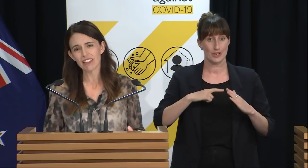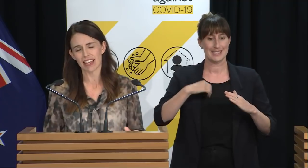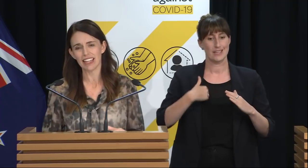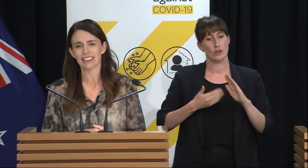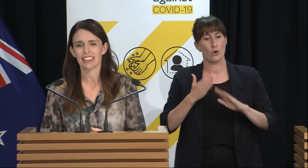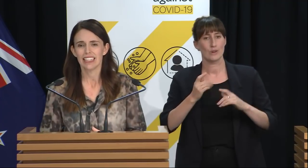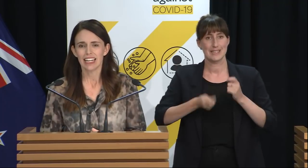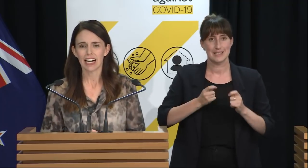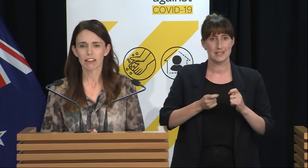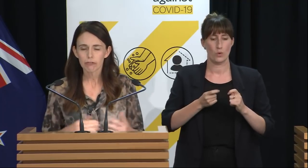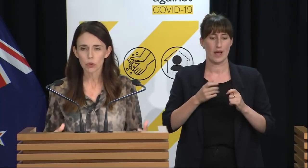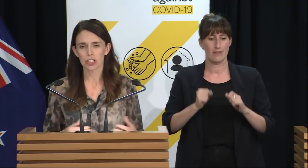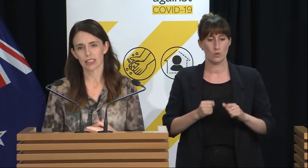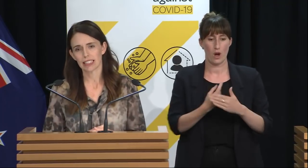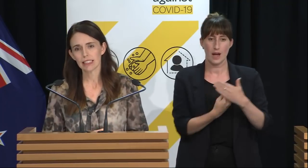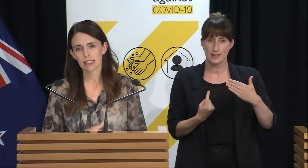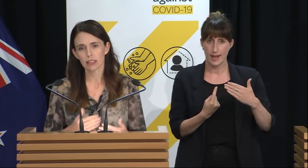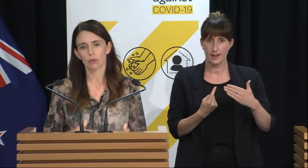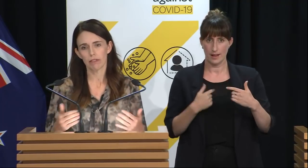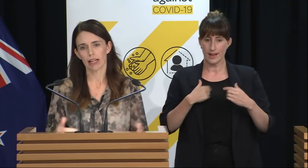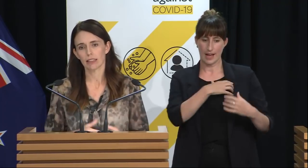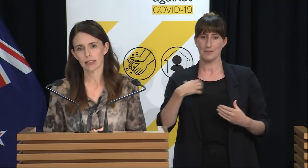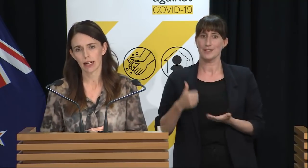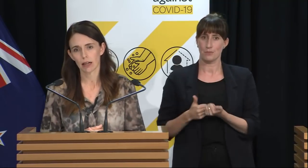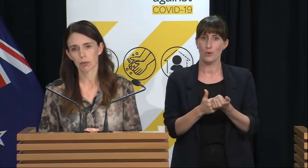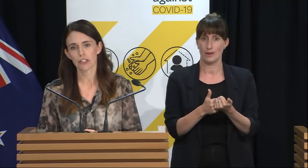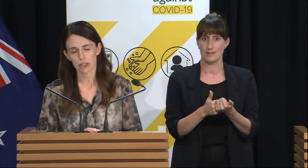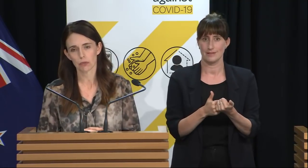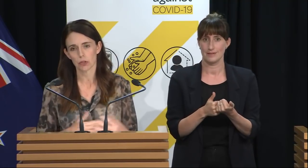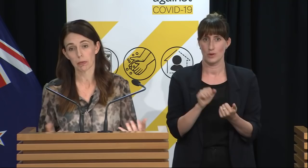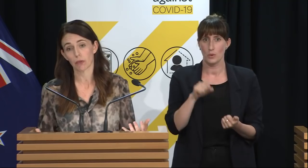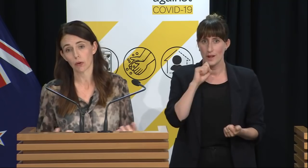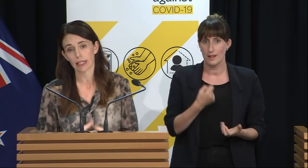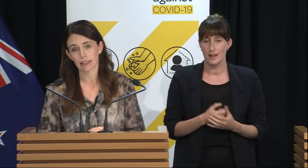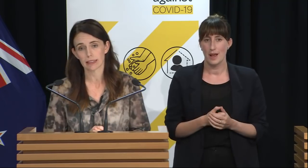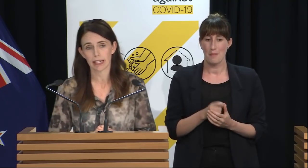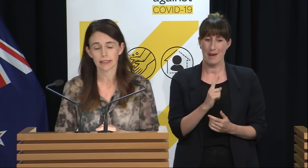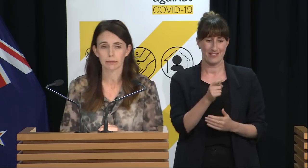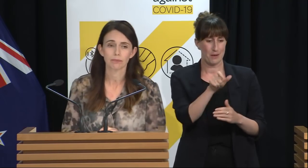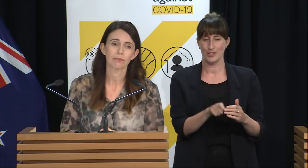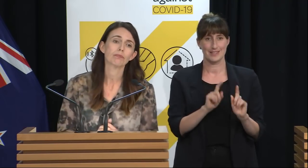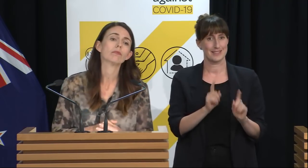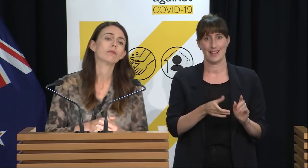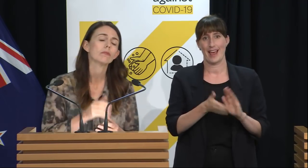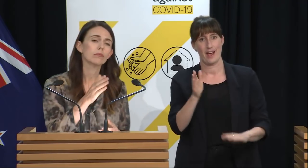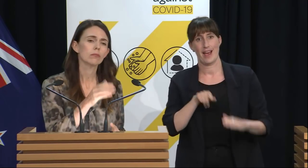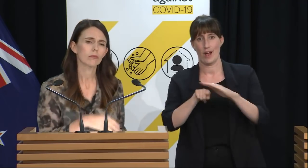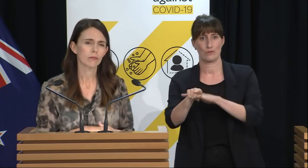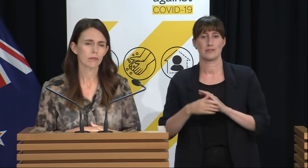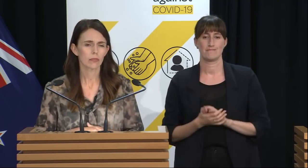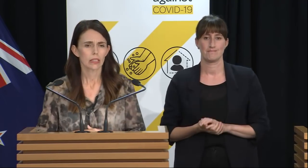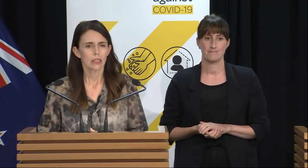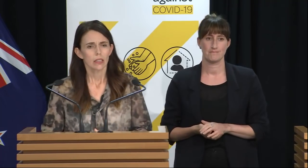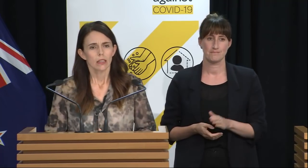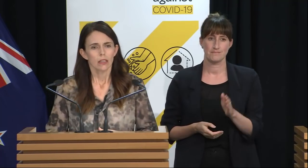we've covered that. Unfortunately, still we've had breaches of what's been required in this case. Something that the government can do to